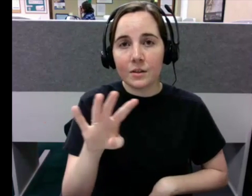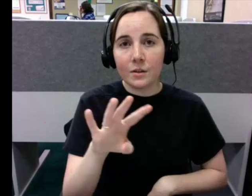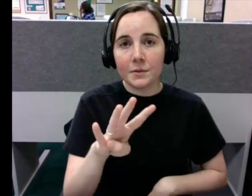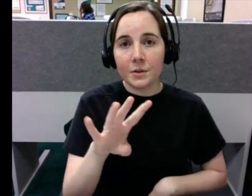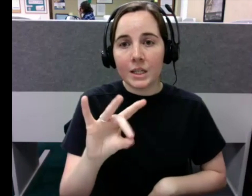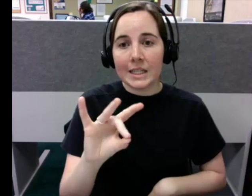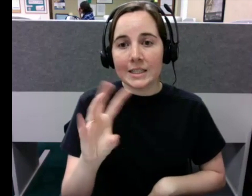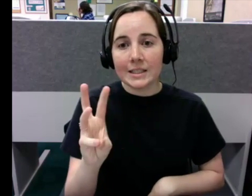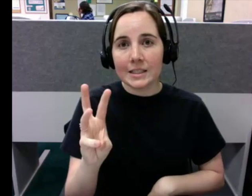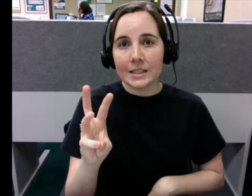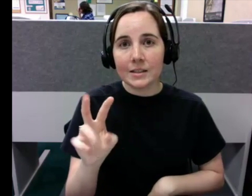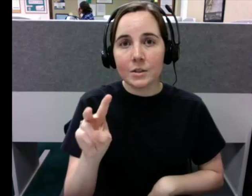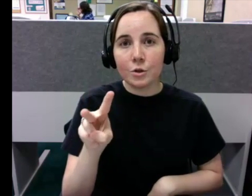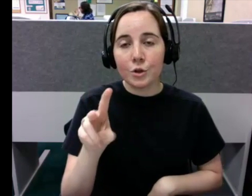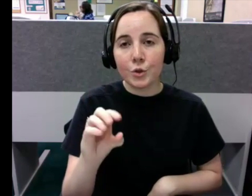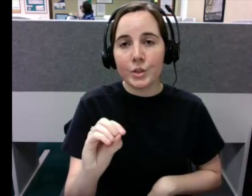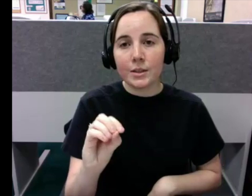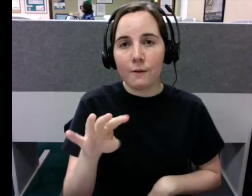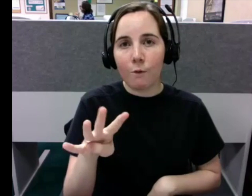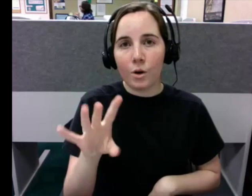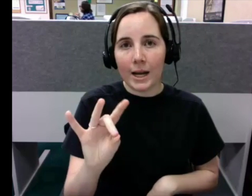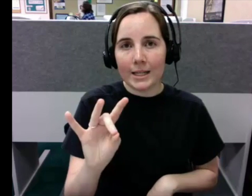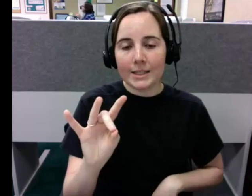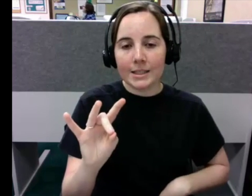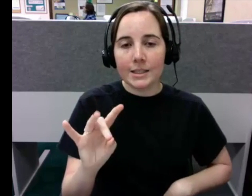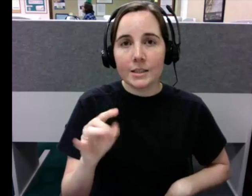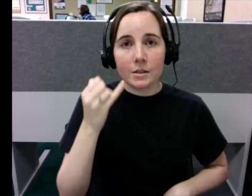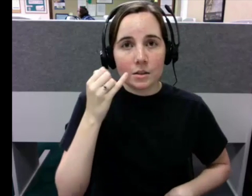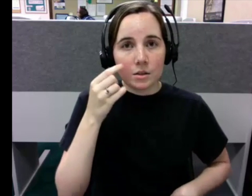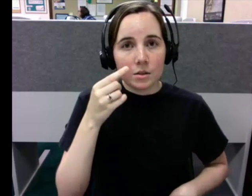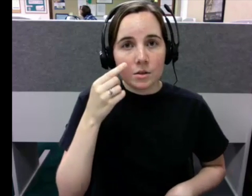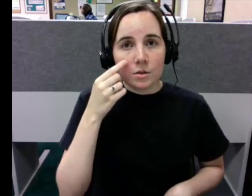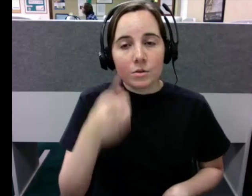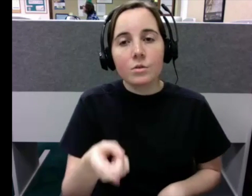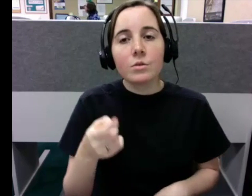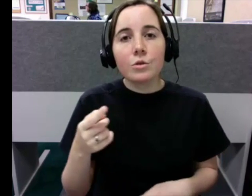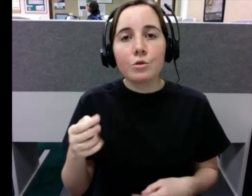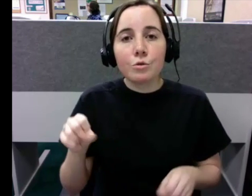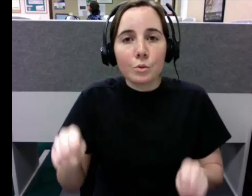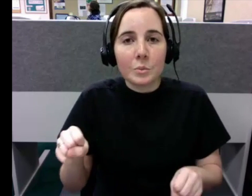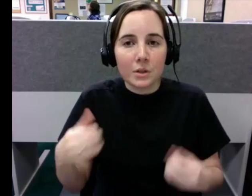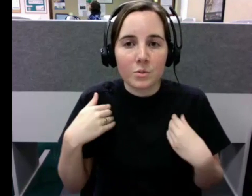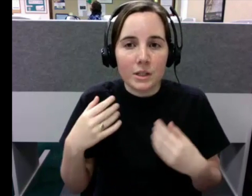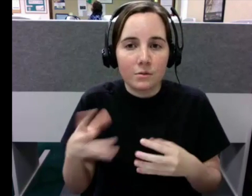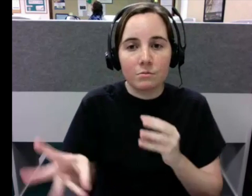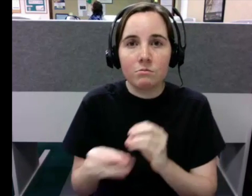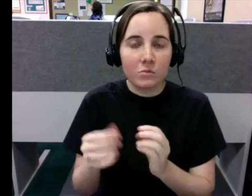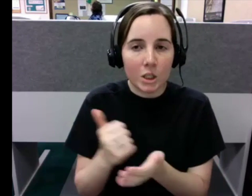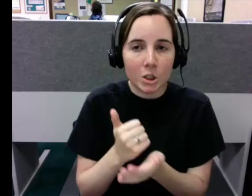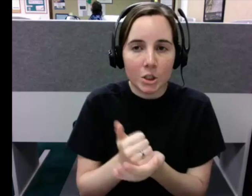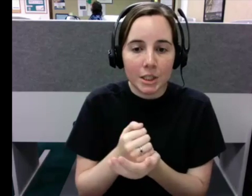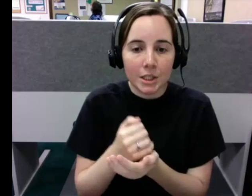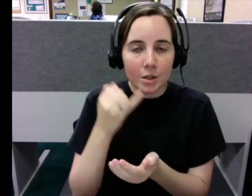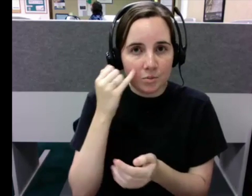1-877-486-2048. You may be able to earn extra help paying for annual deductibles, monthly premiums, and